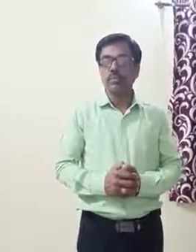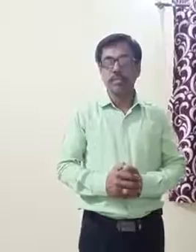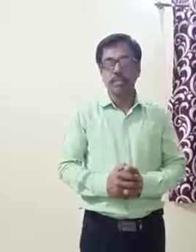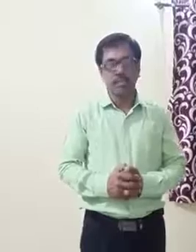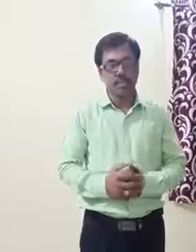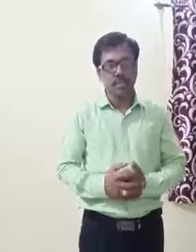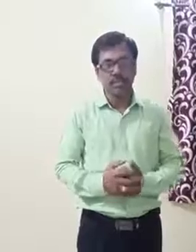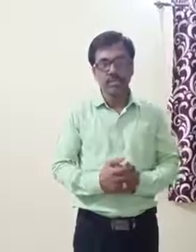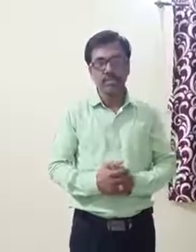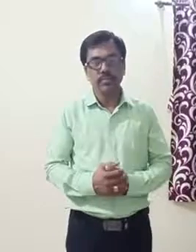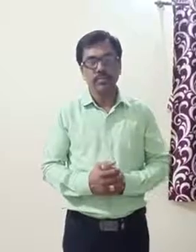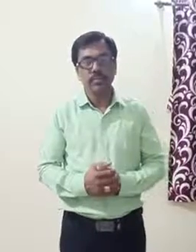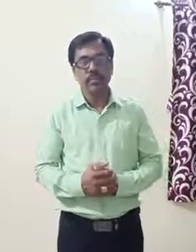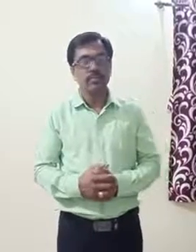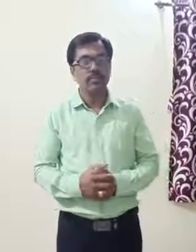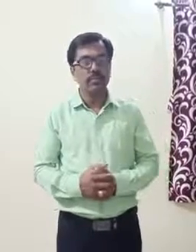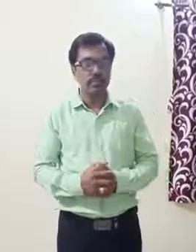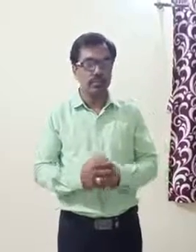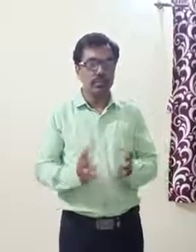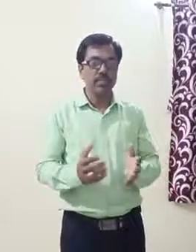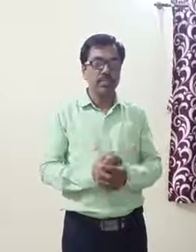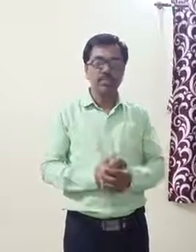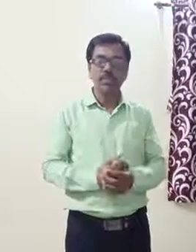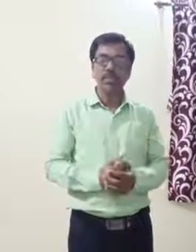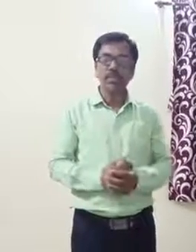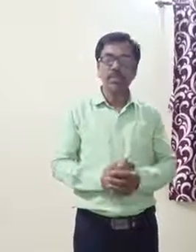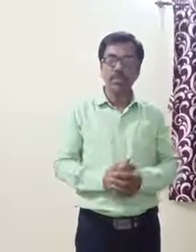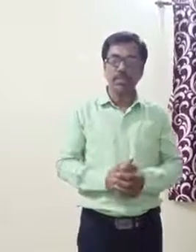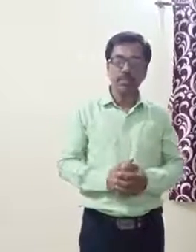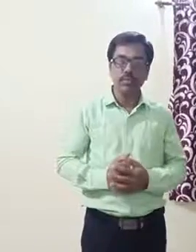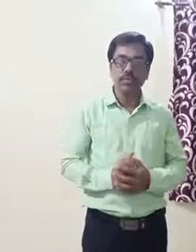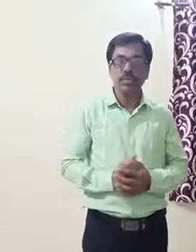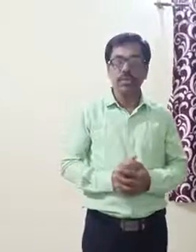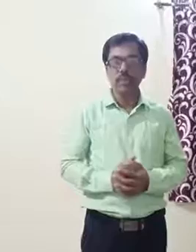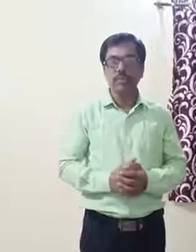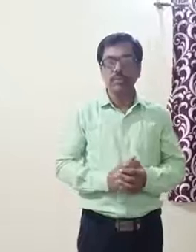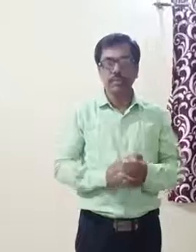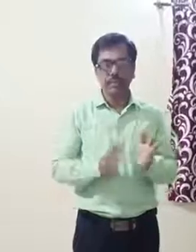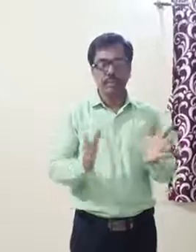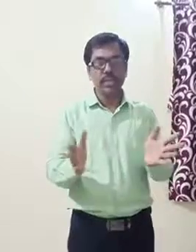part of this lesson. The name of the topic is the French Revolution and the